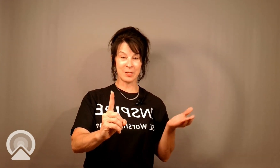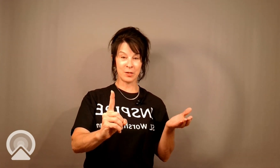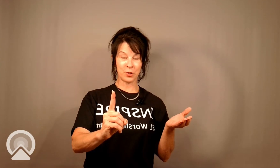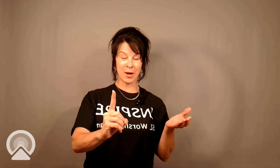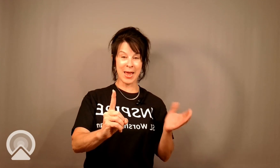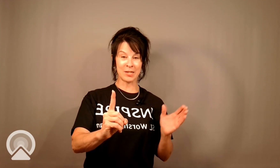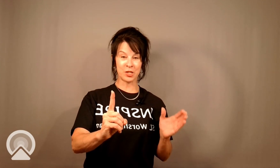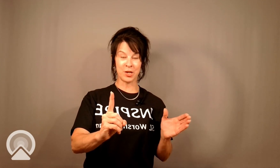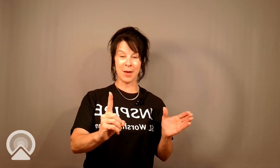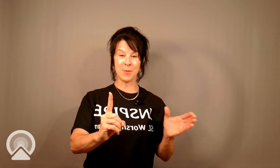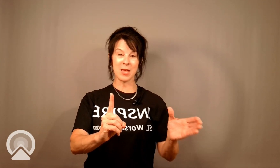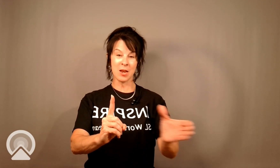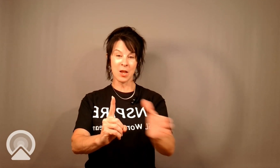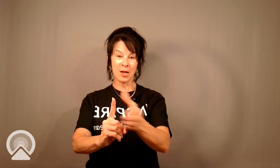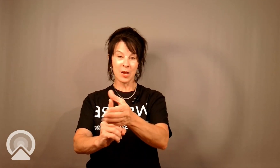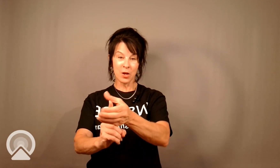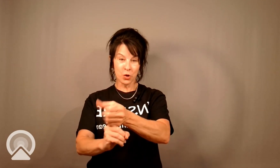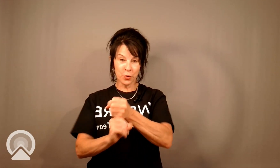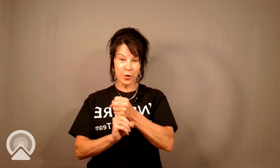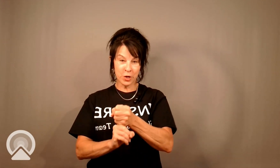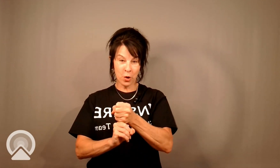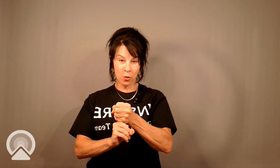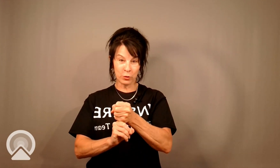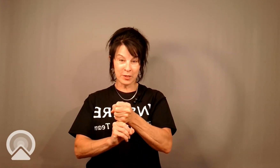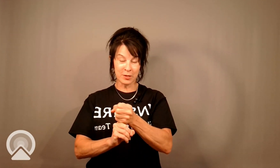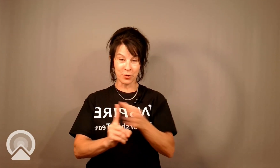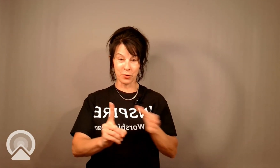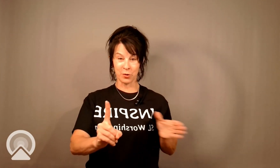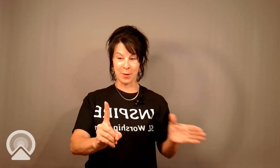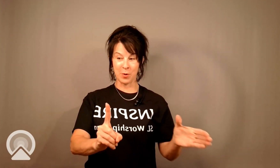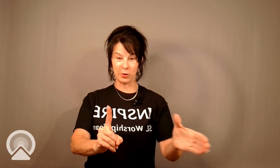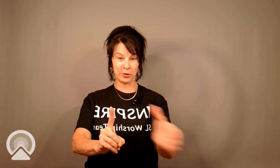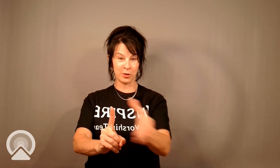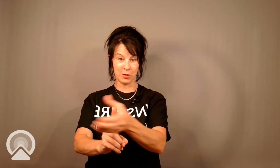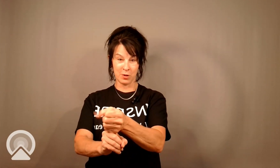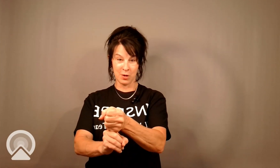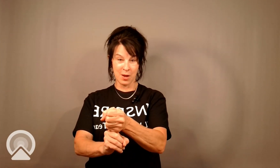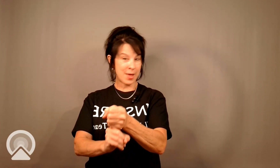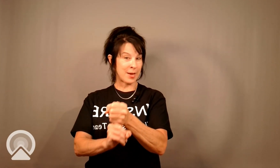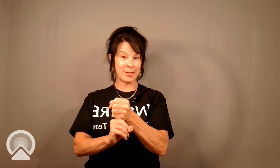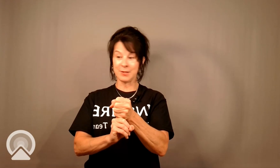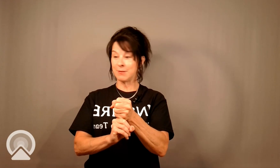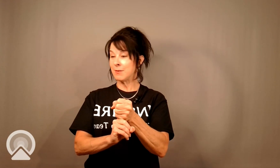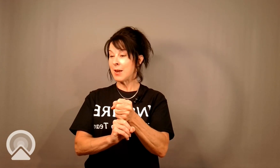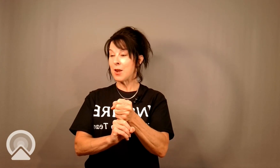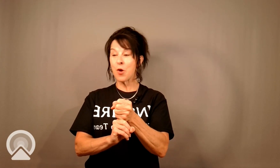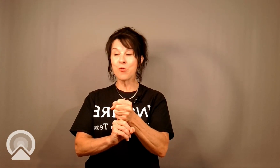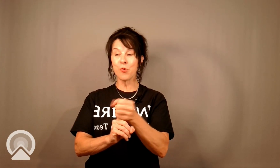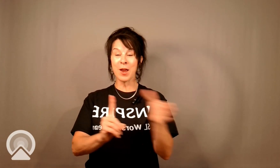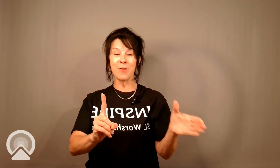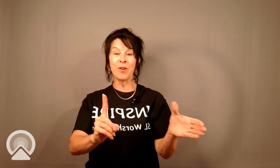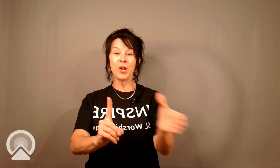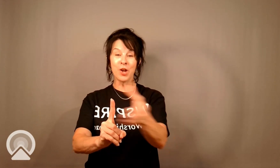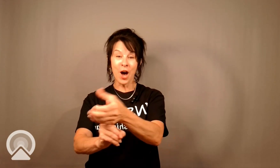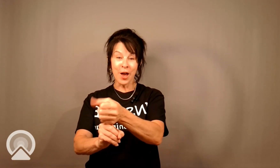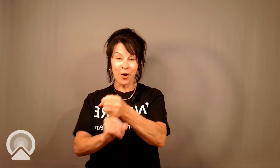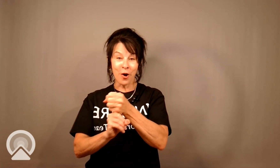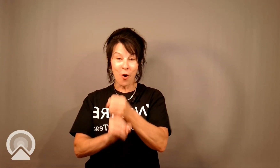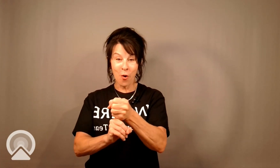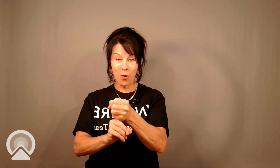your action dominant, you're going to hold it. You're going to grab hold. Ain't no grave got a